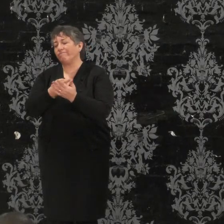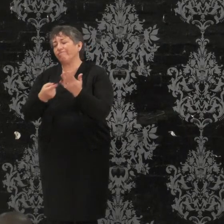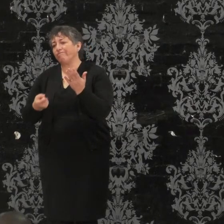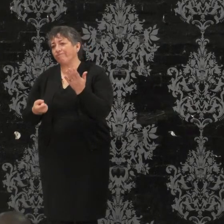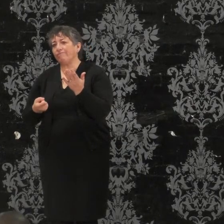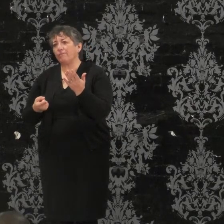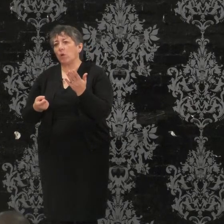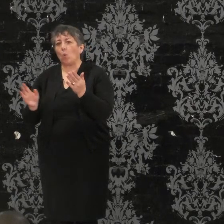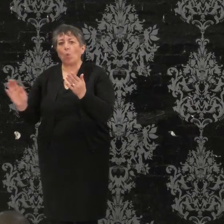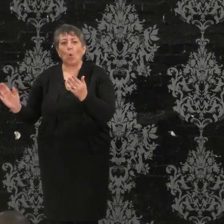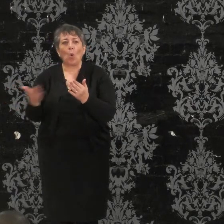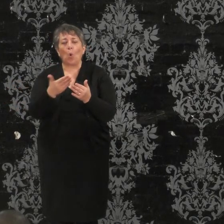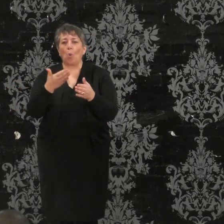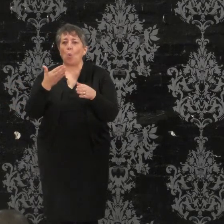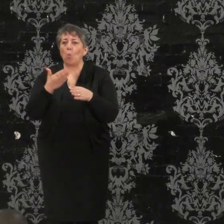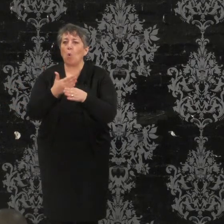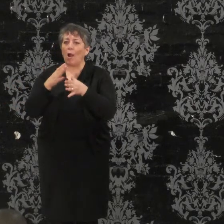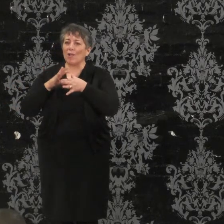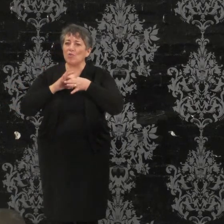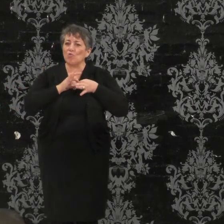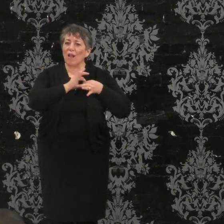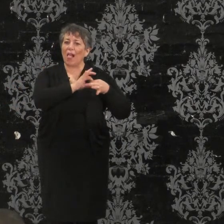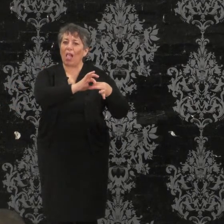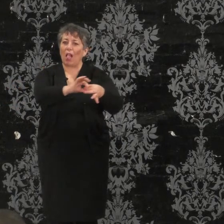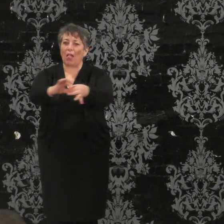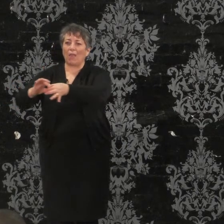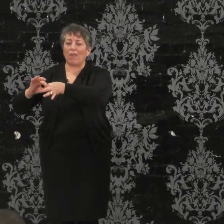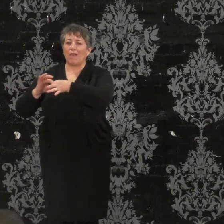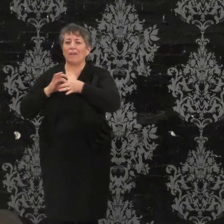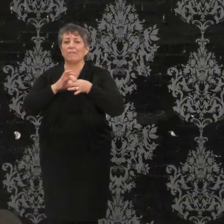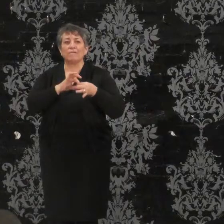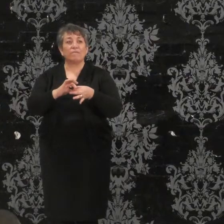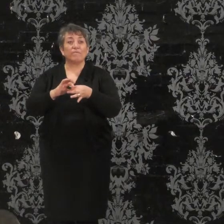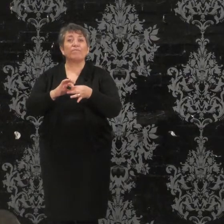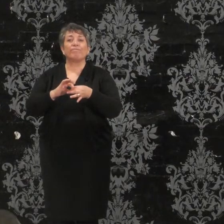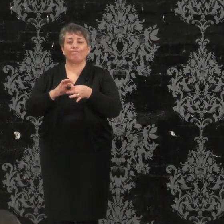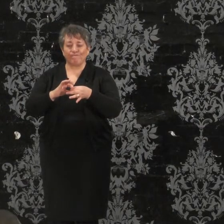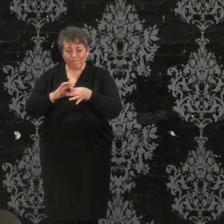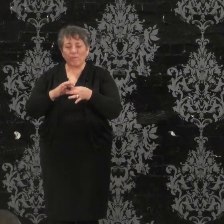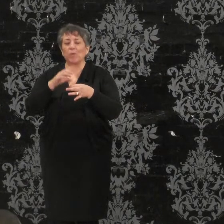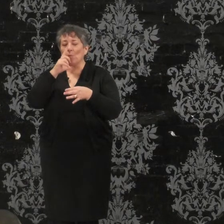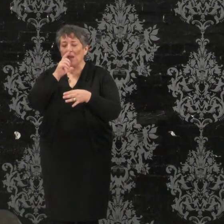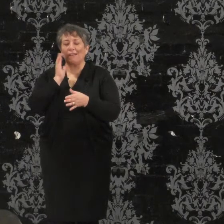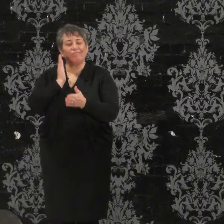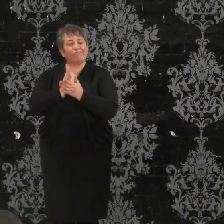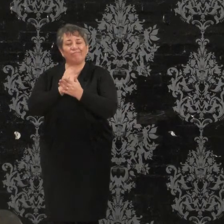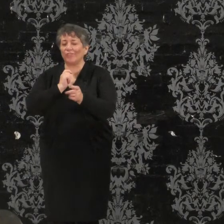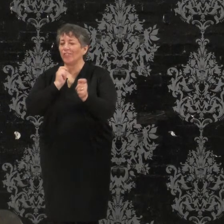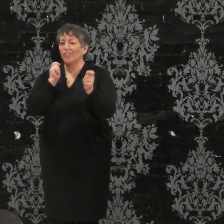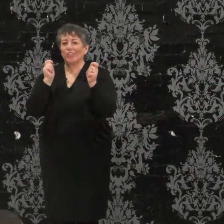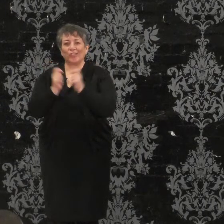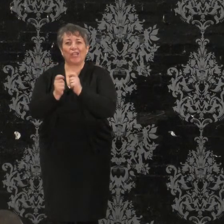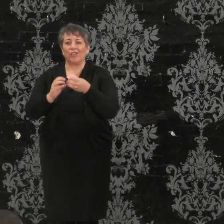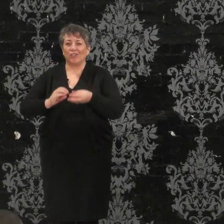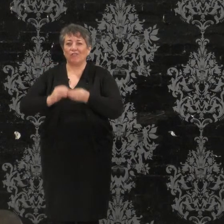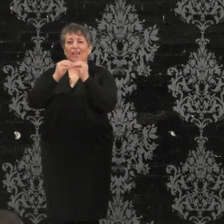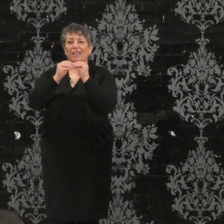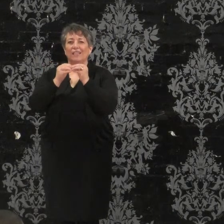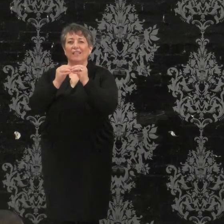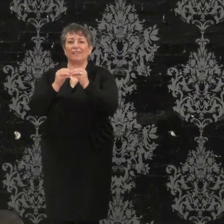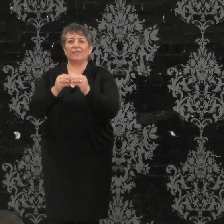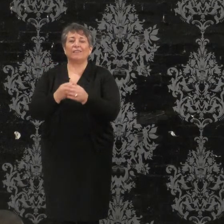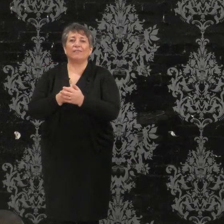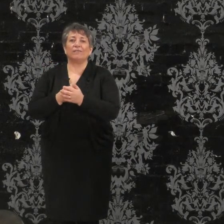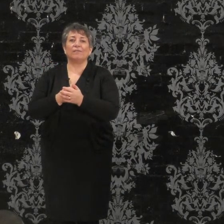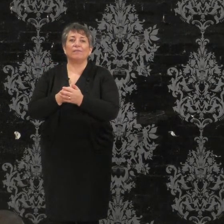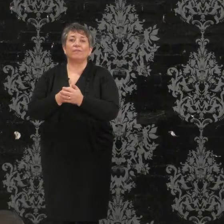working together with all those collectively who can bring about real change in London. The flagship